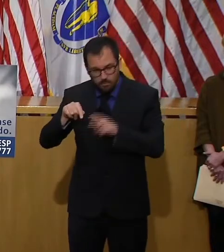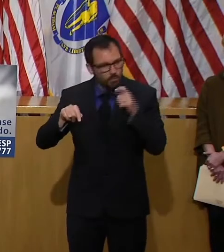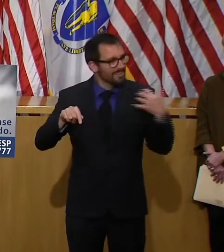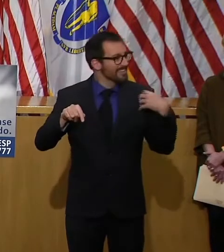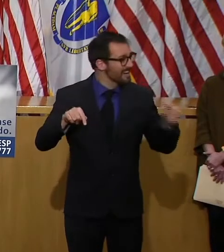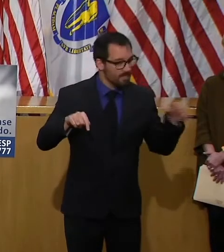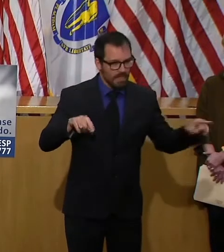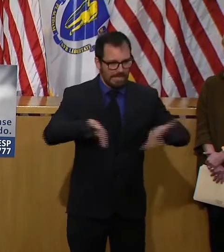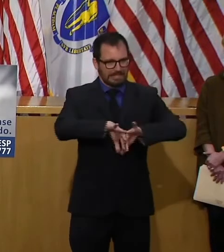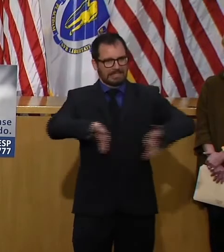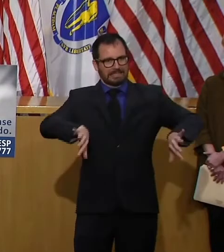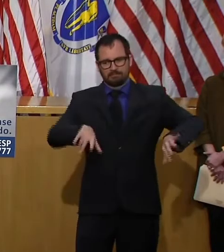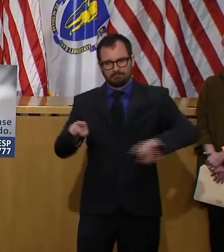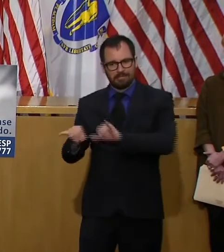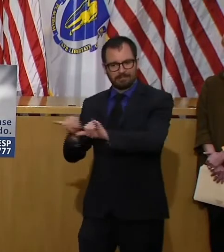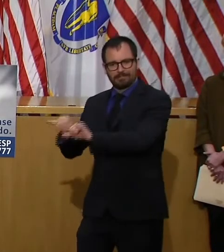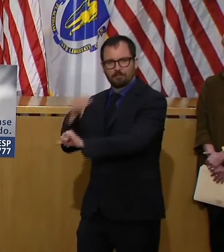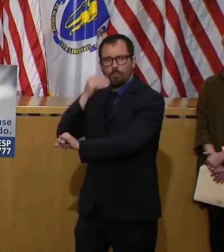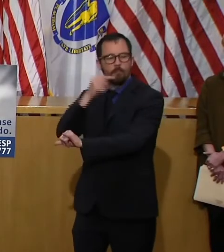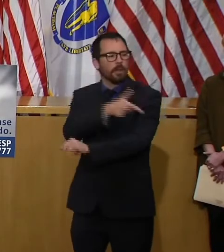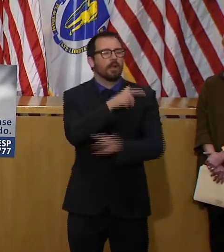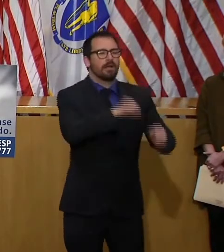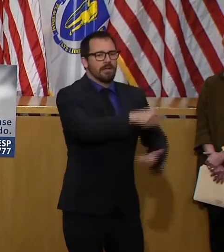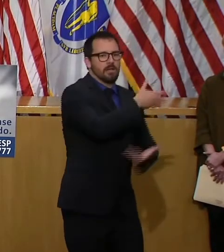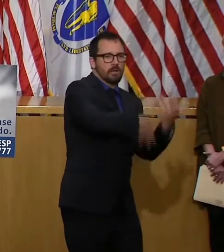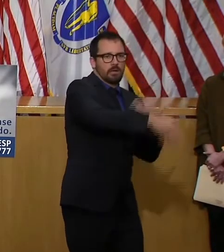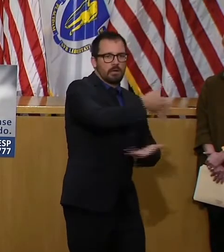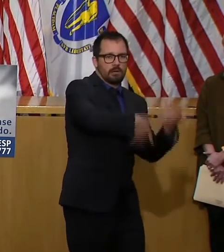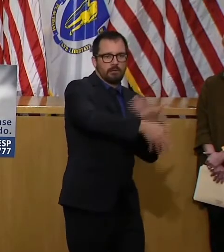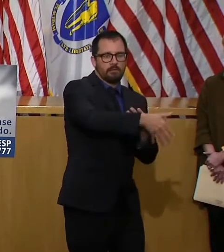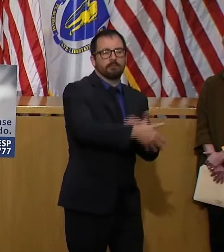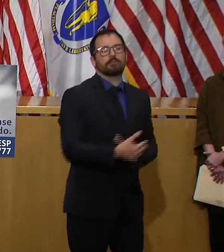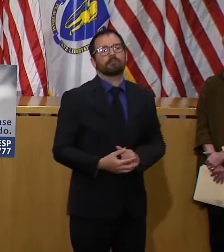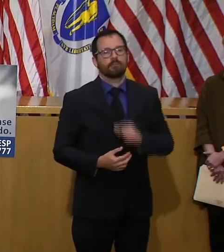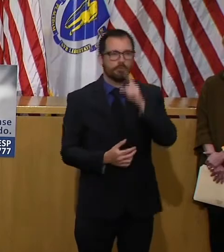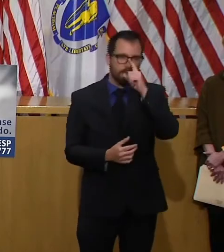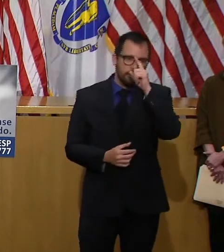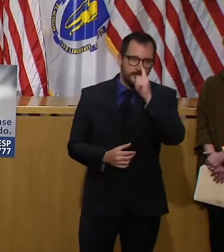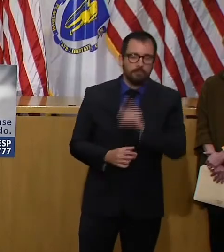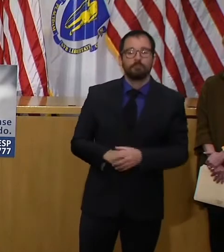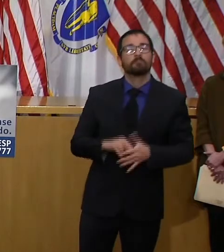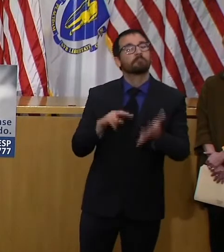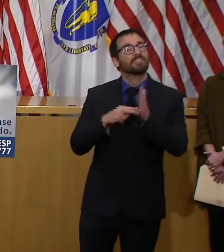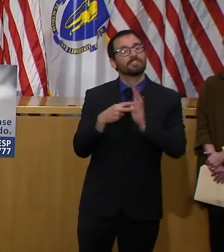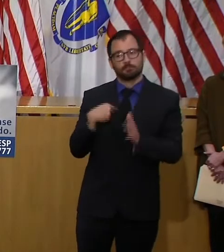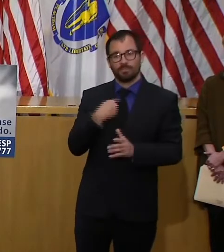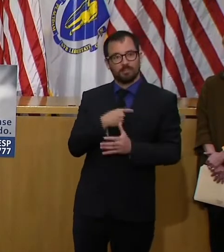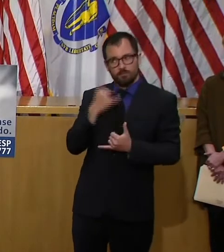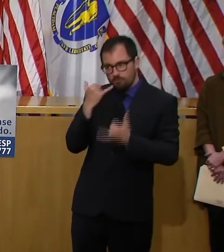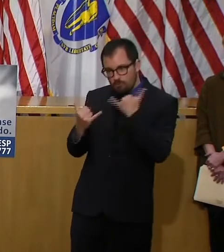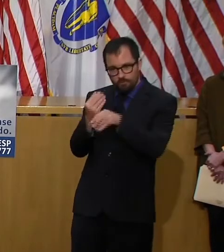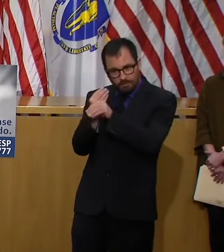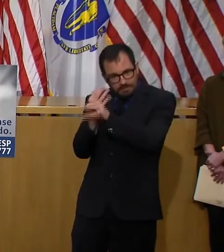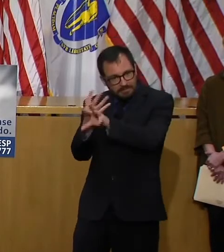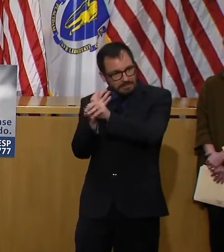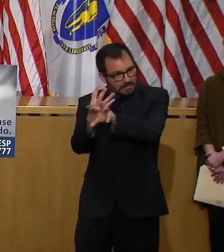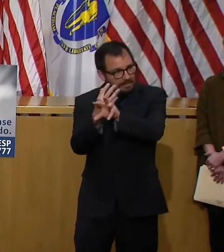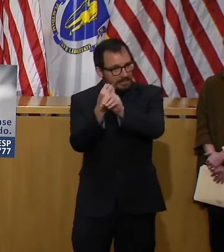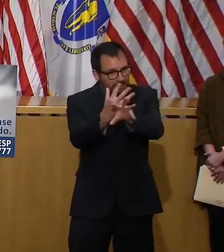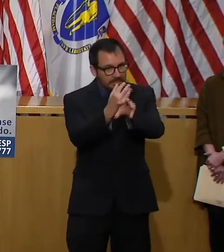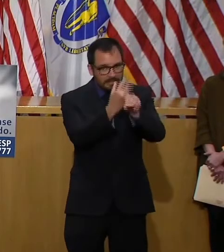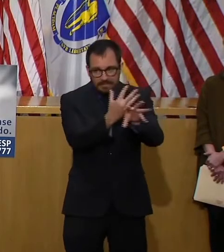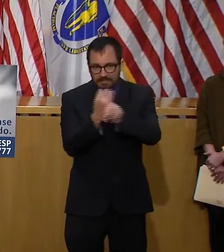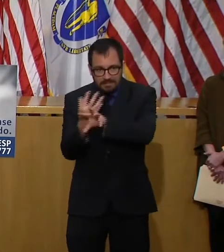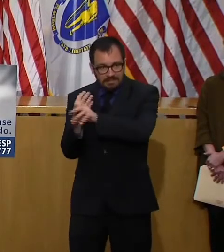conversation. It's about getting help for you and your family. It's a coordinated effort between patient